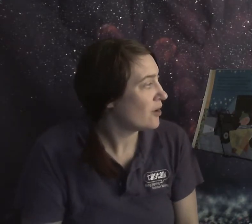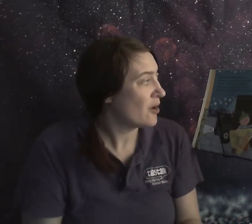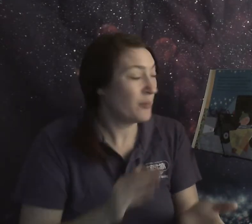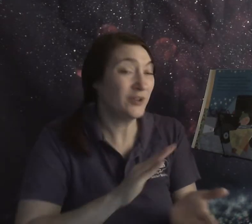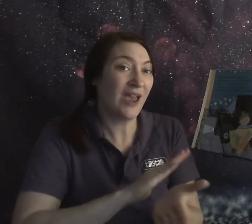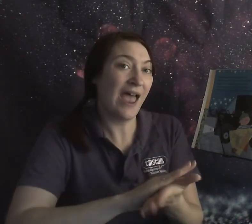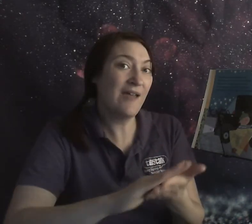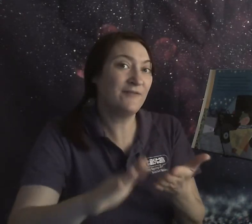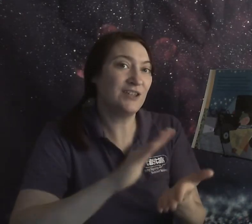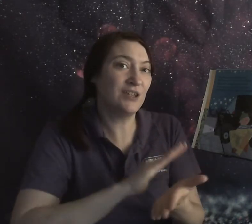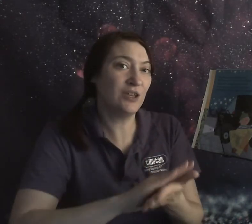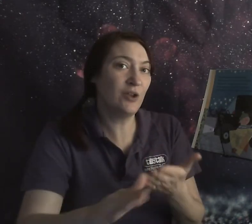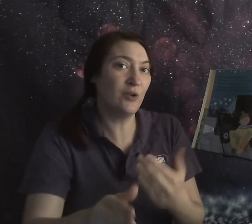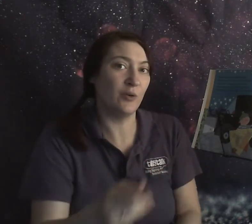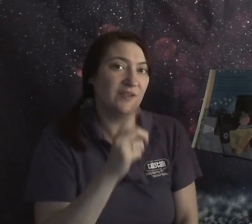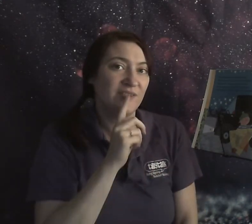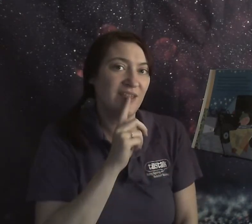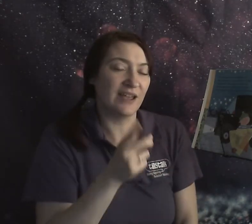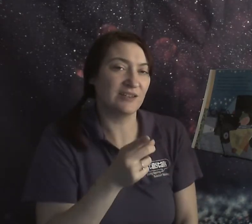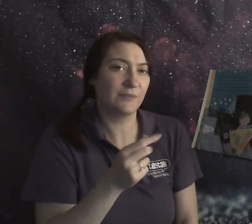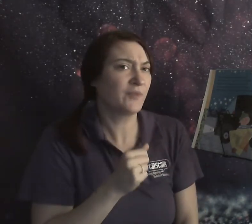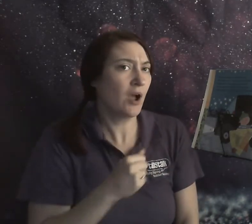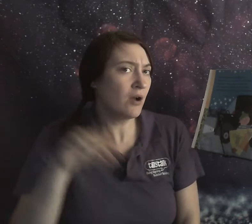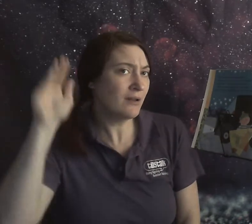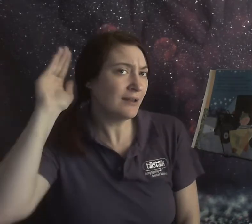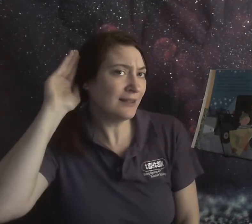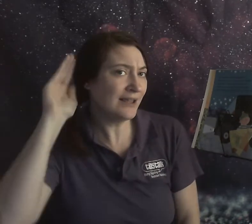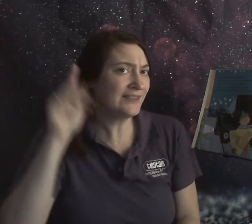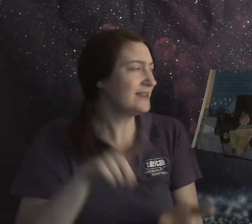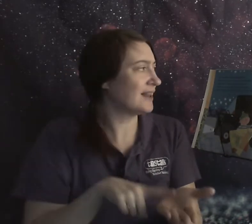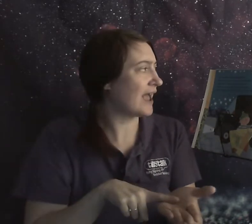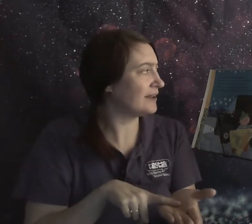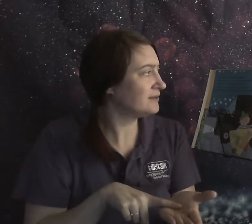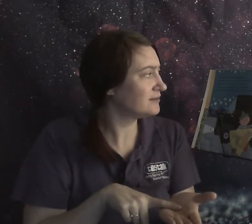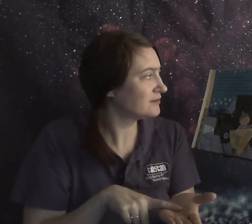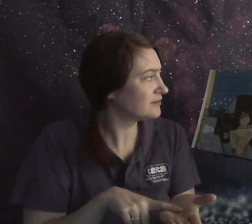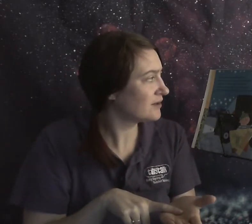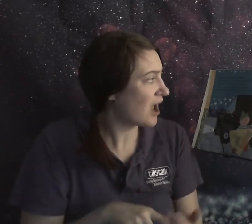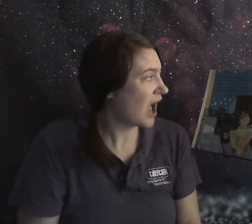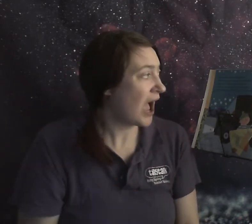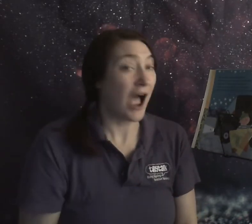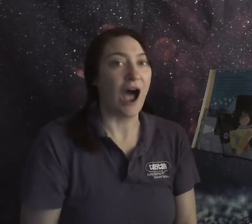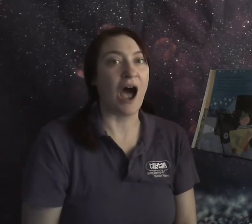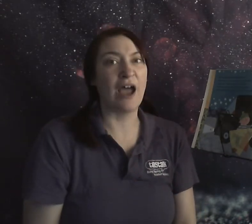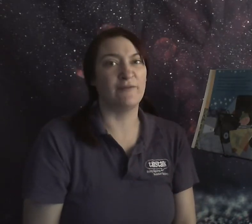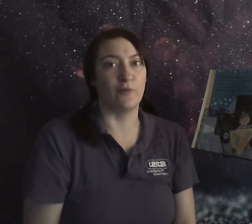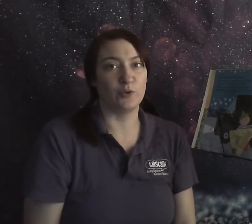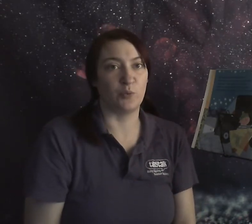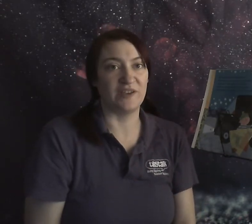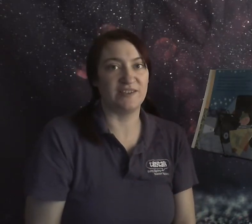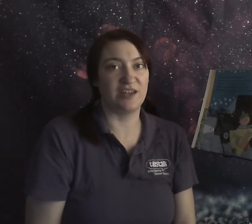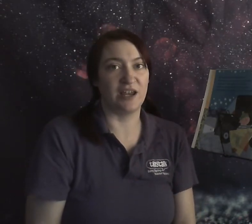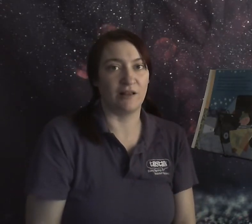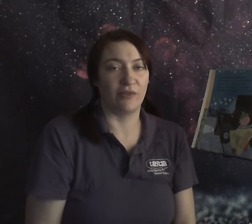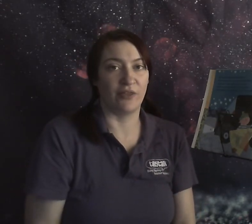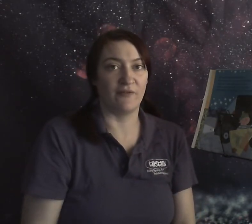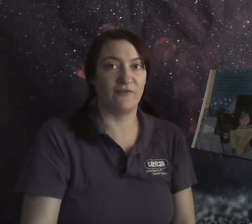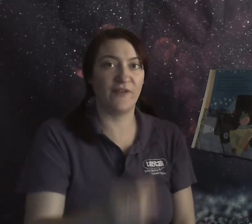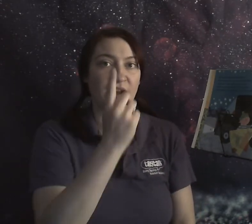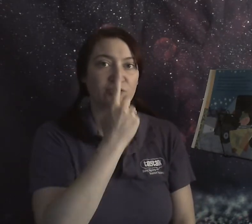But hefty Hugh said, listen, Len, I vote we steal the fat